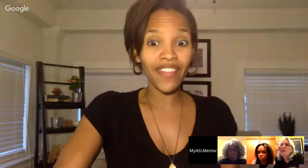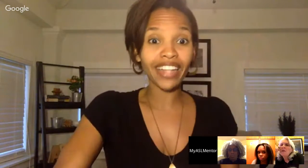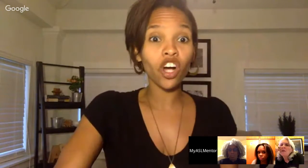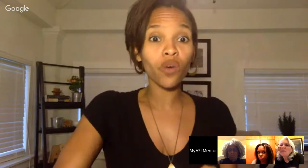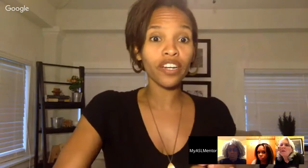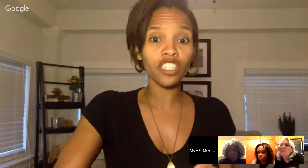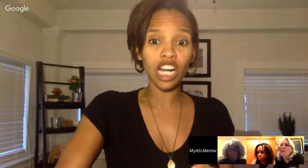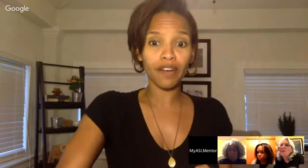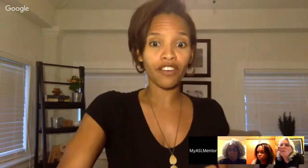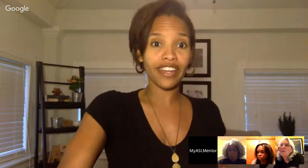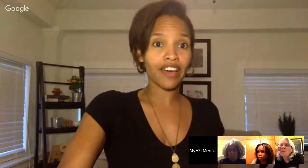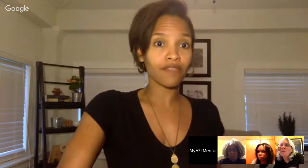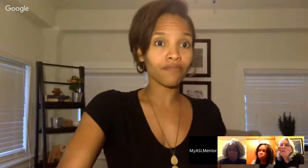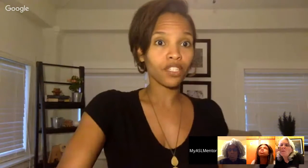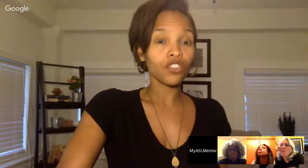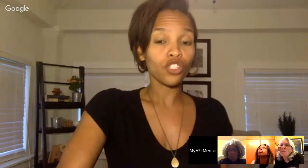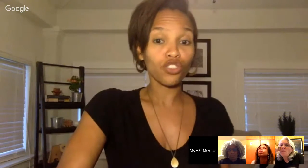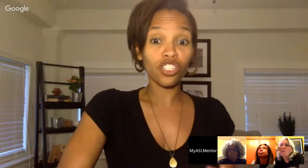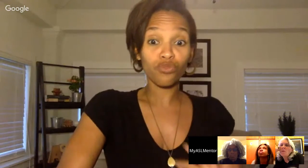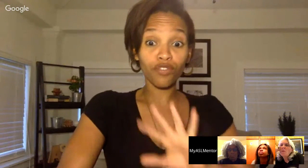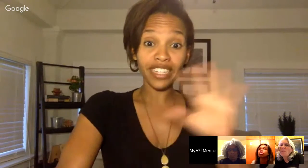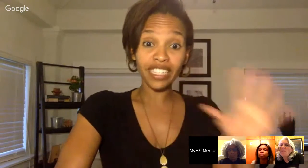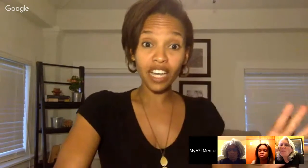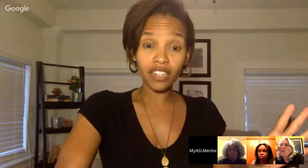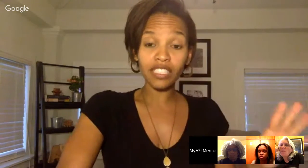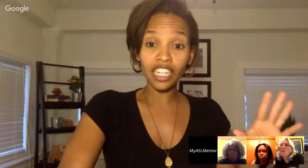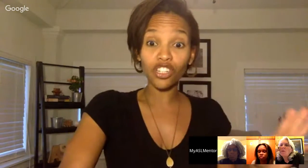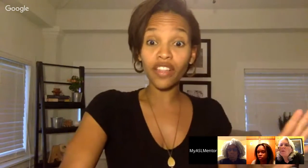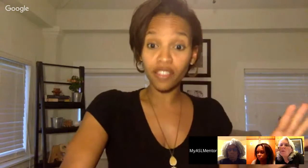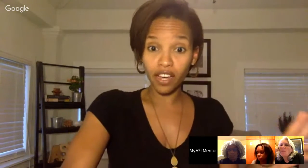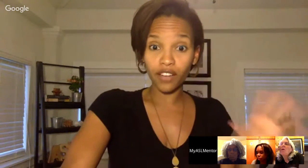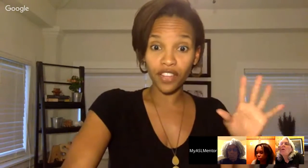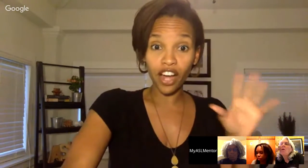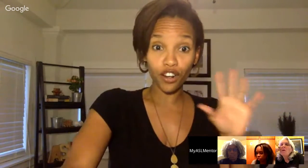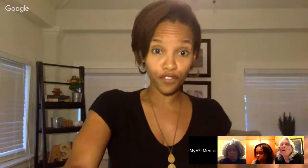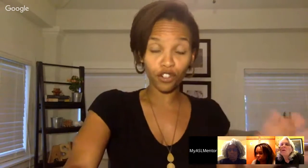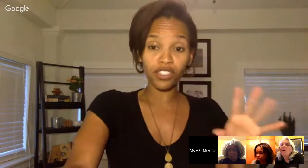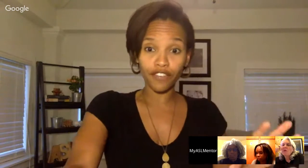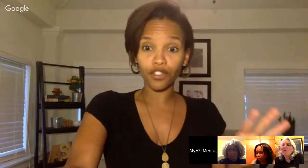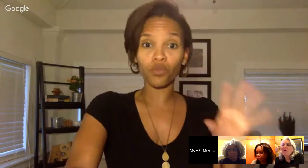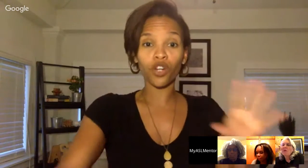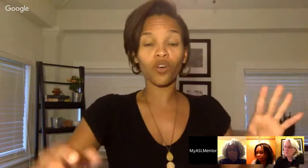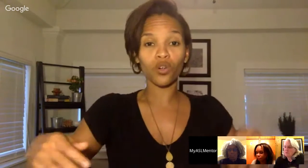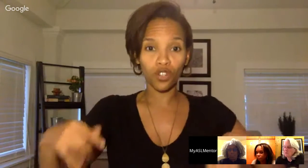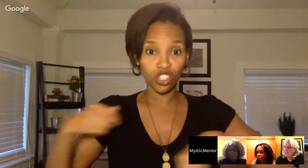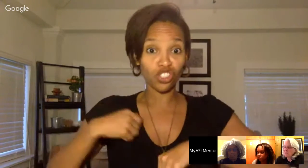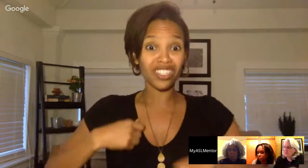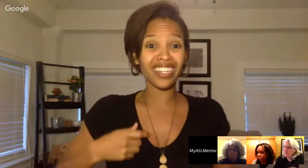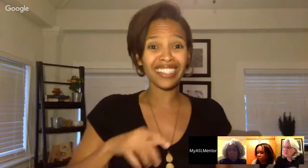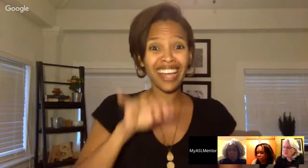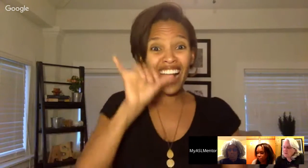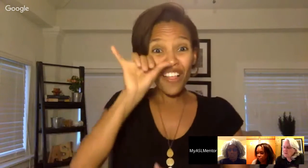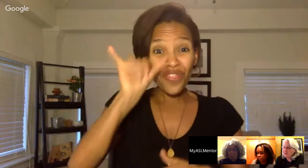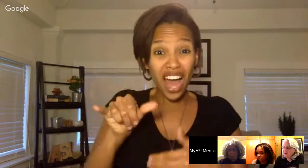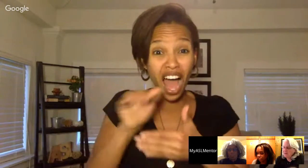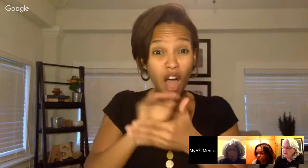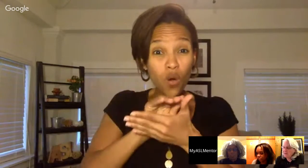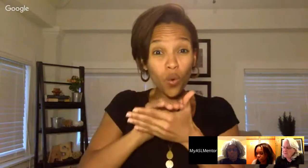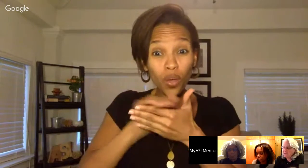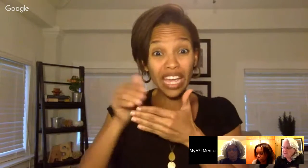okay, that's all we're going to talk about right now. So she's reflecting on teaching that her first Deafhood 101 course, and she signs.